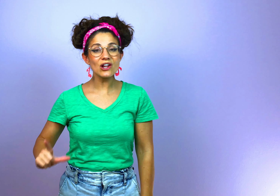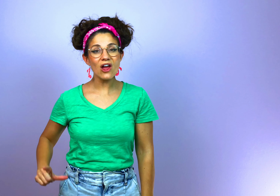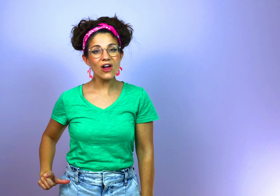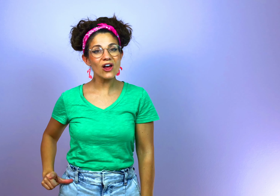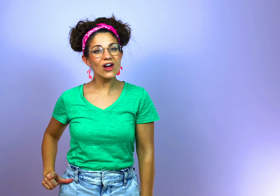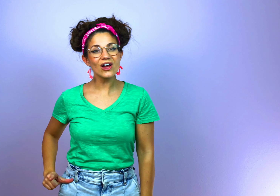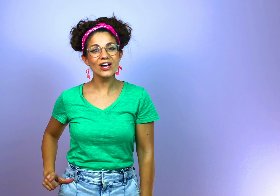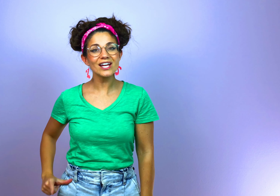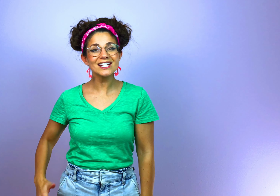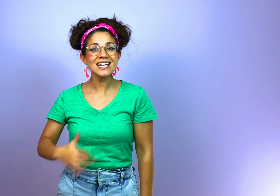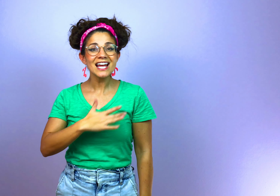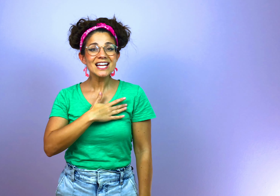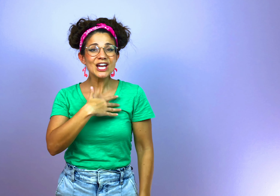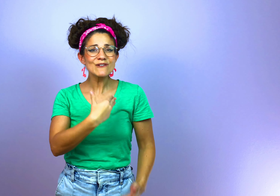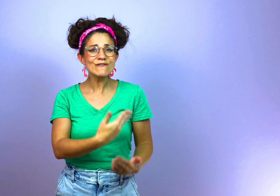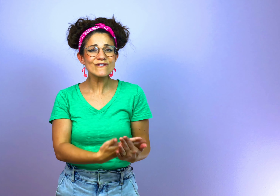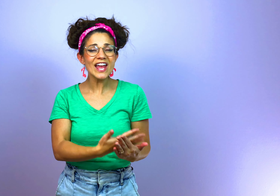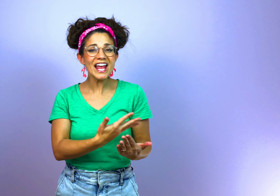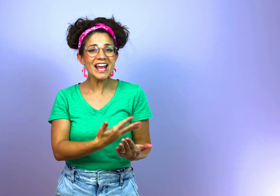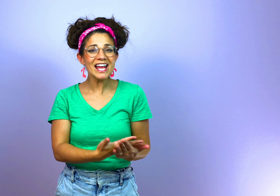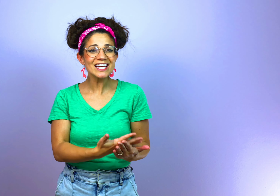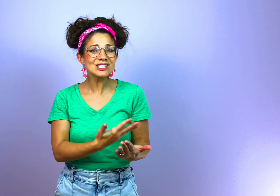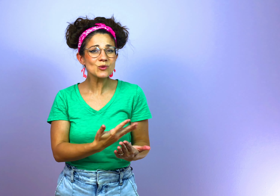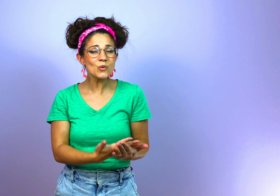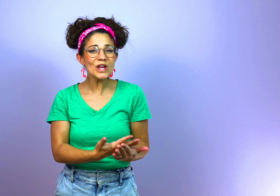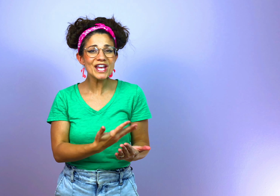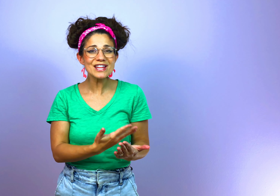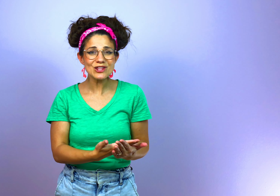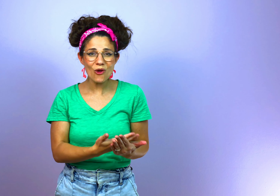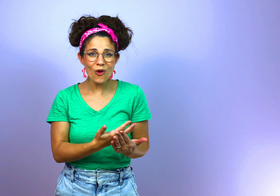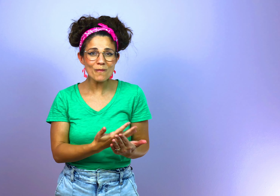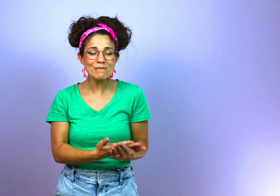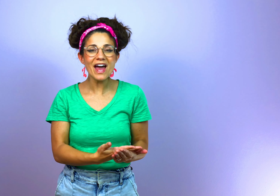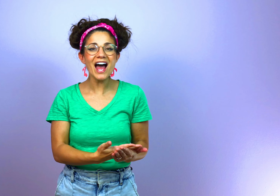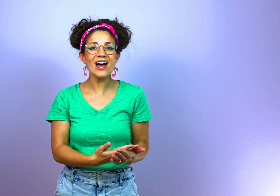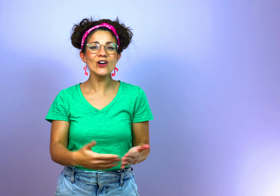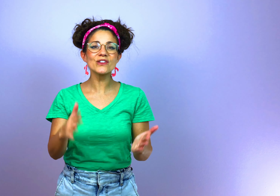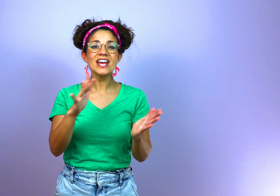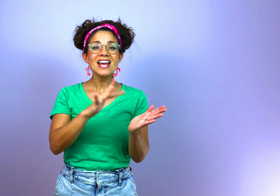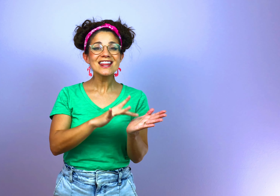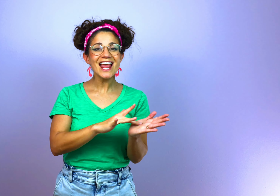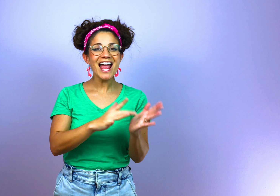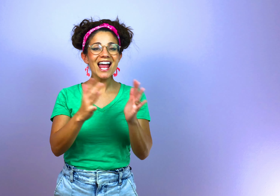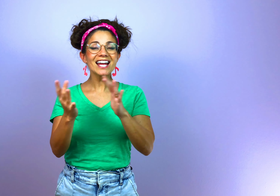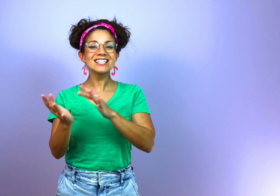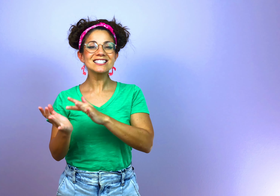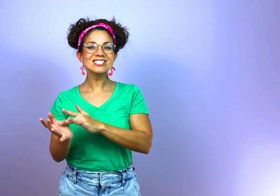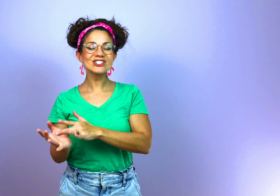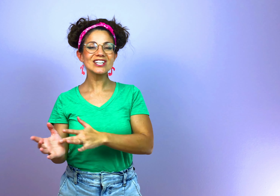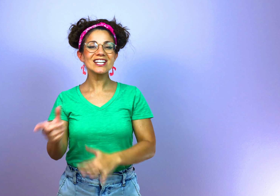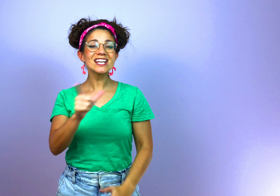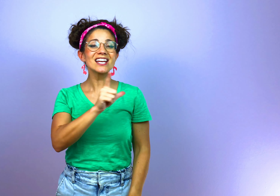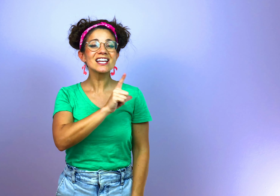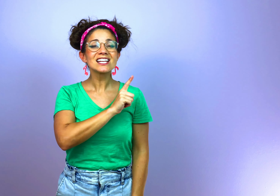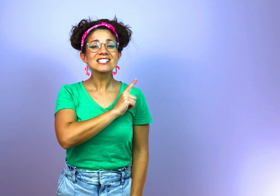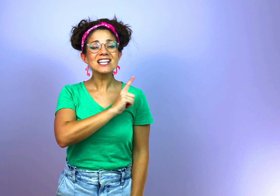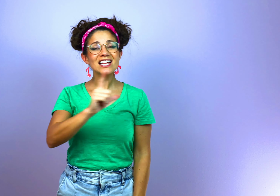Lord Confess with your mouth that Jesus